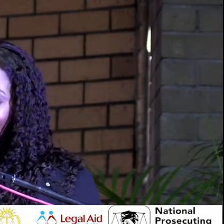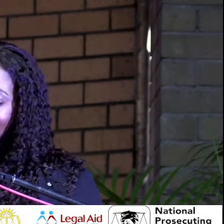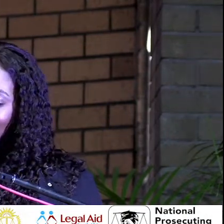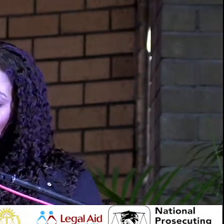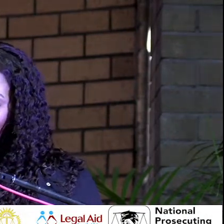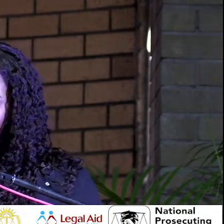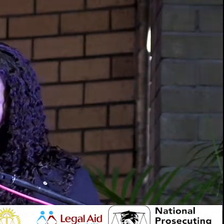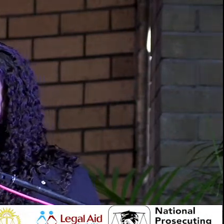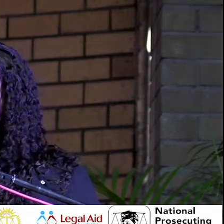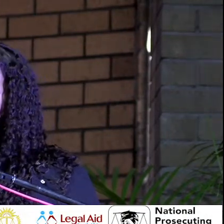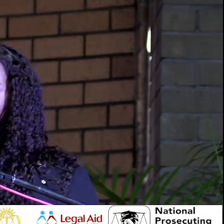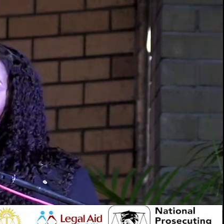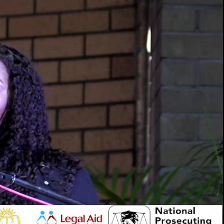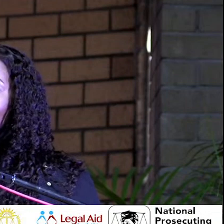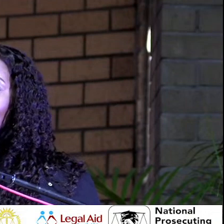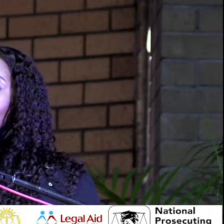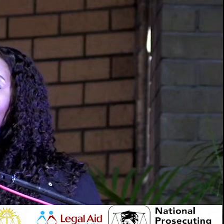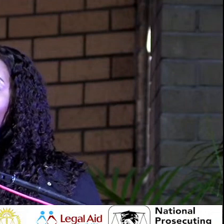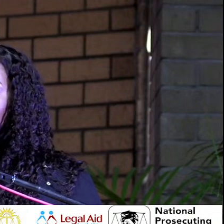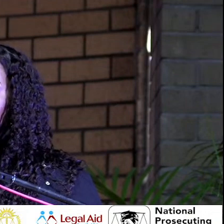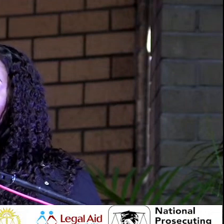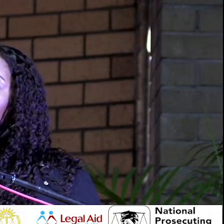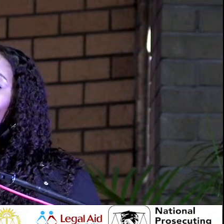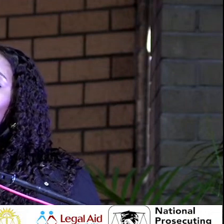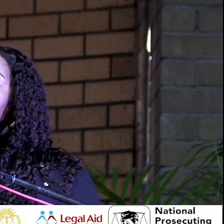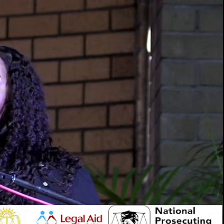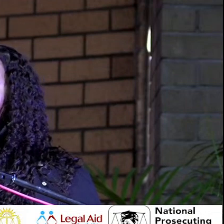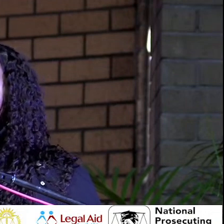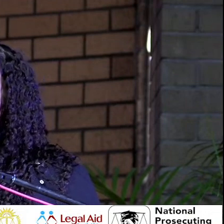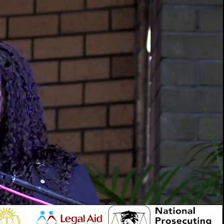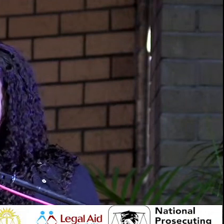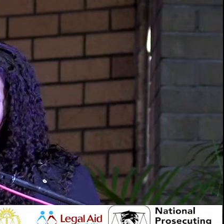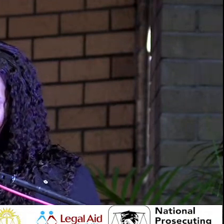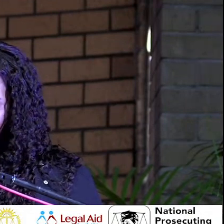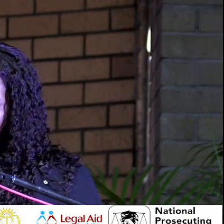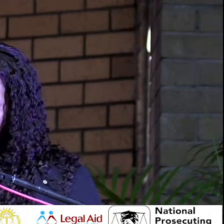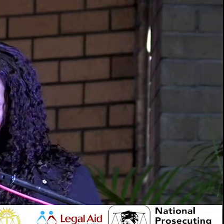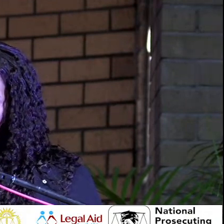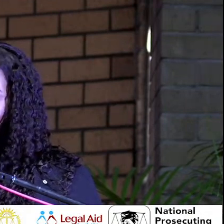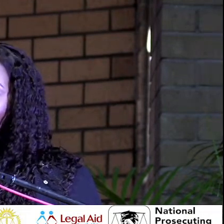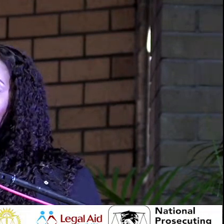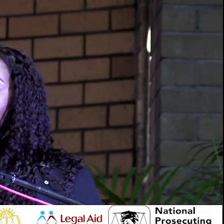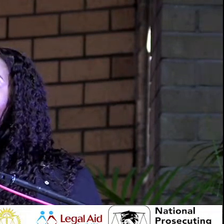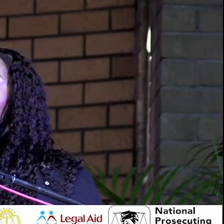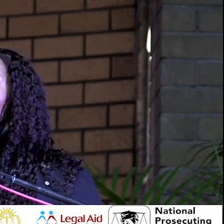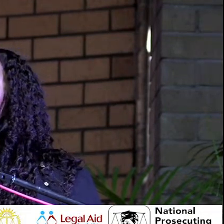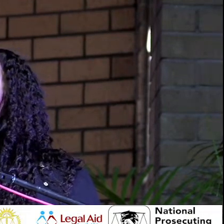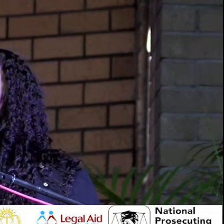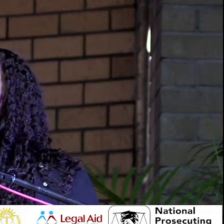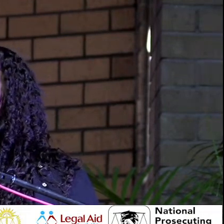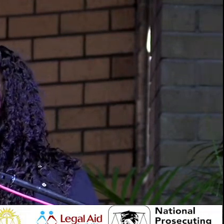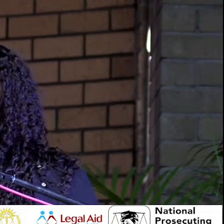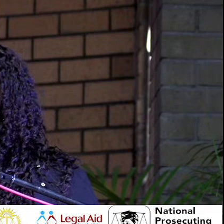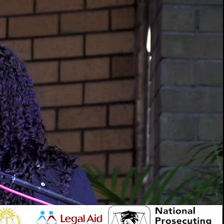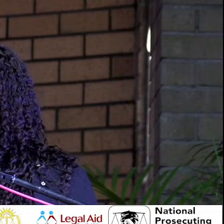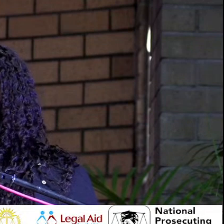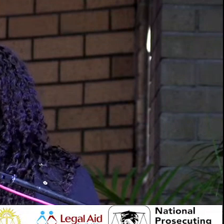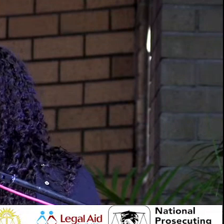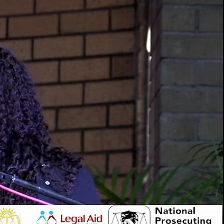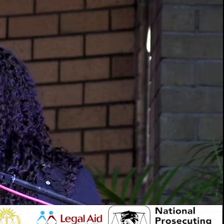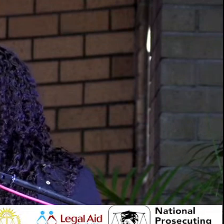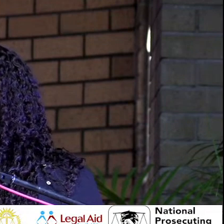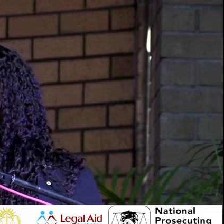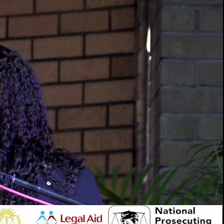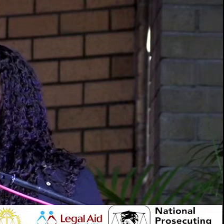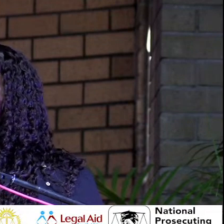ngoku yintlonipho funeka ufumane bonke funeka ube nolwazi ngesimangalo sakho funeka abahlali bakhusele yiyo